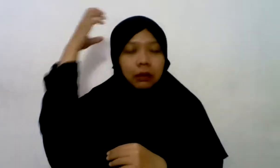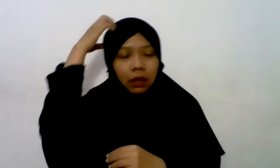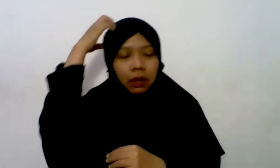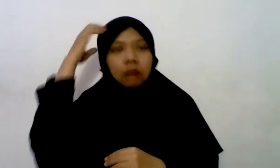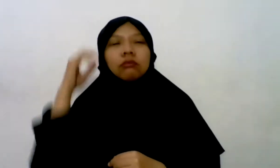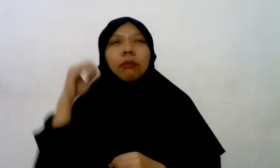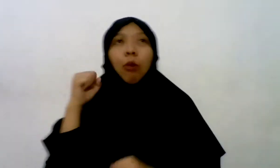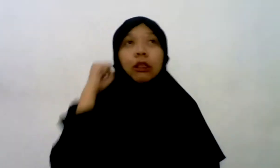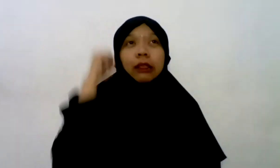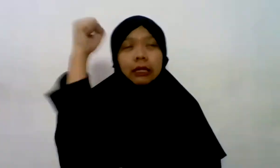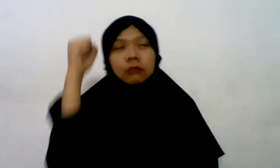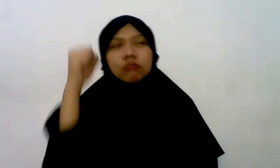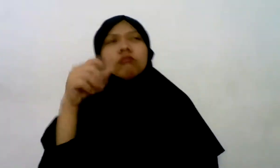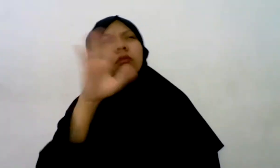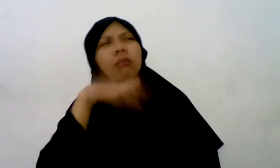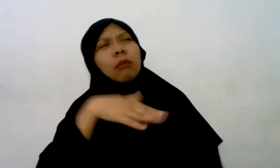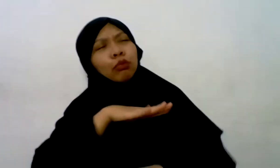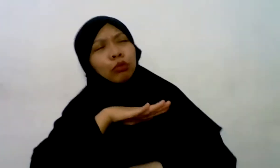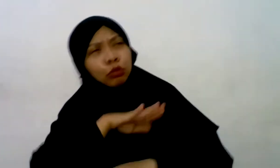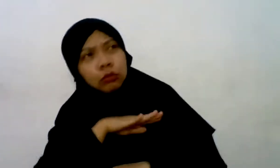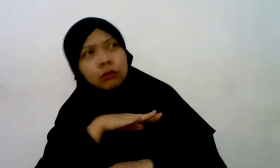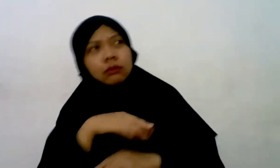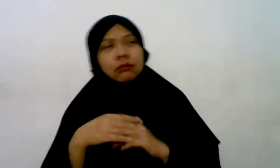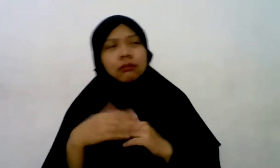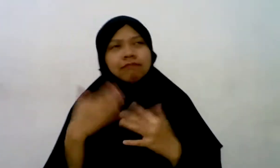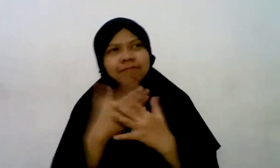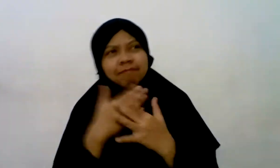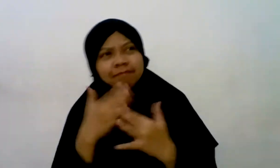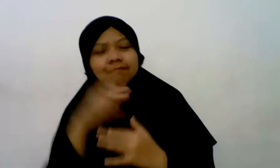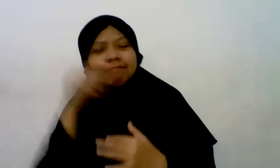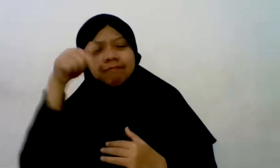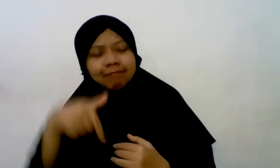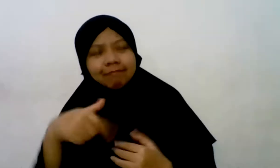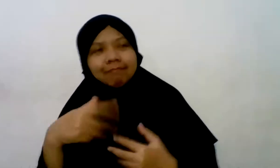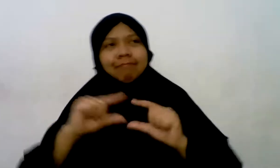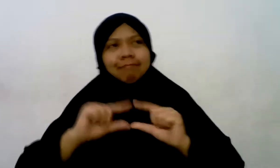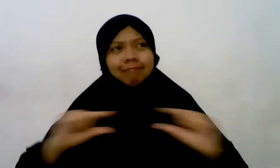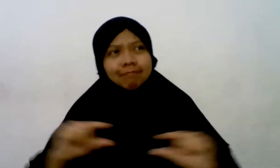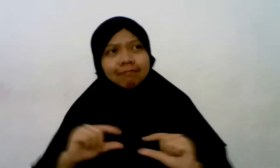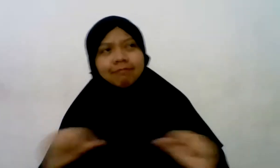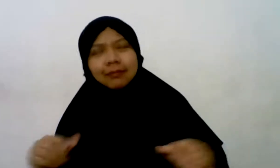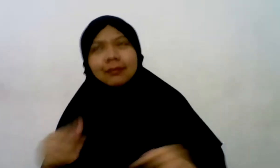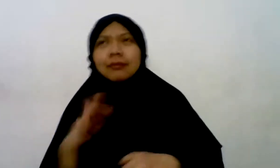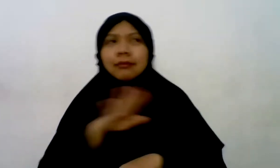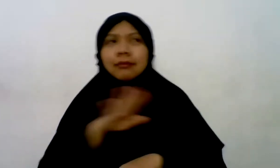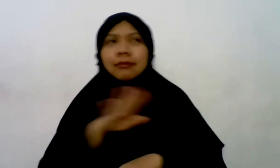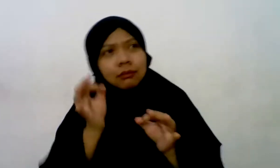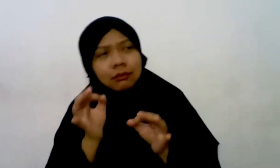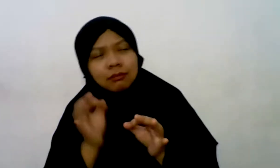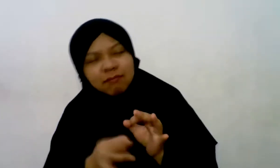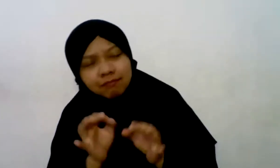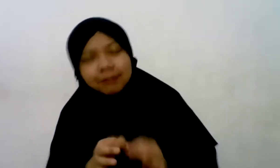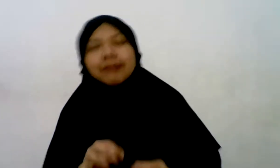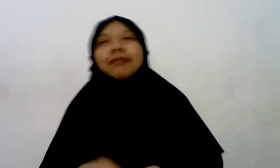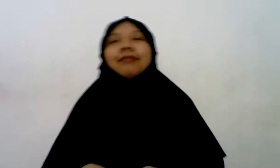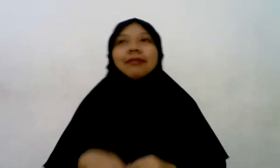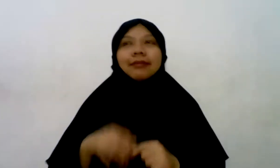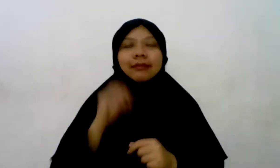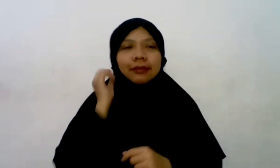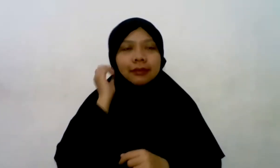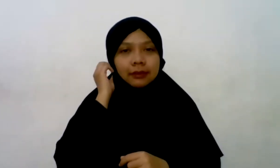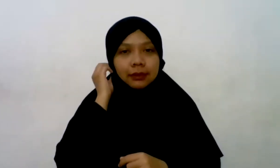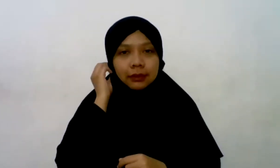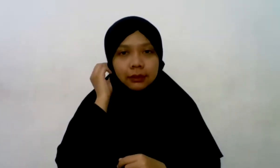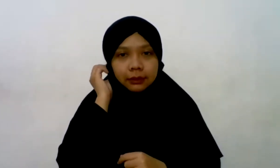sure that we cannot understand what's going on, so you need to make sure it's your job, it's your obligation. And